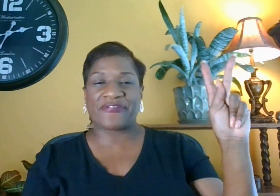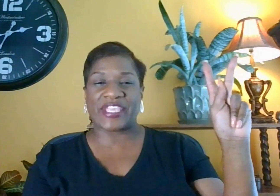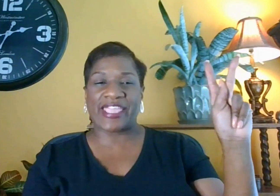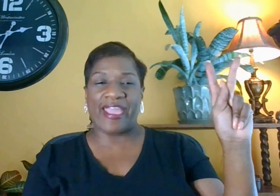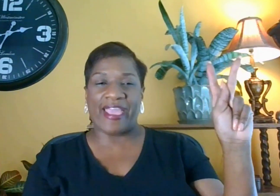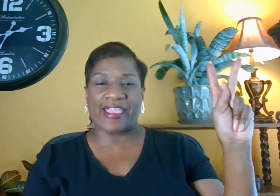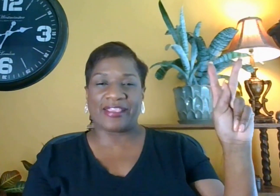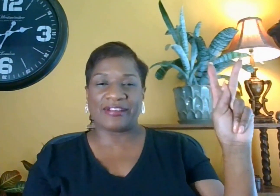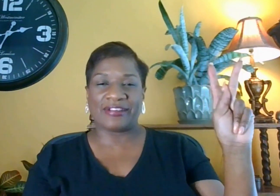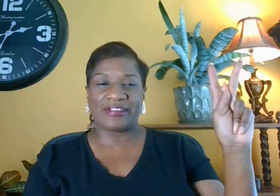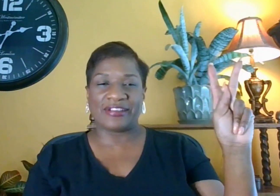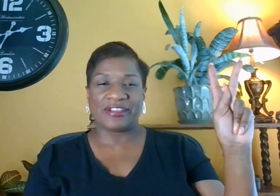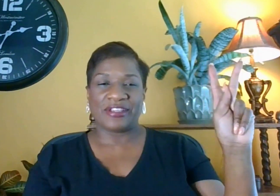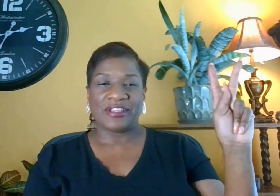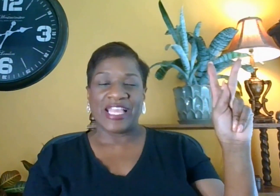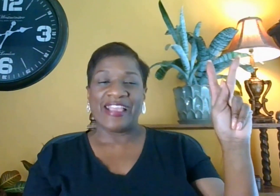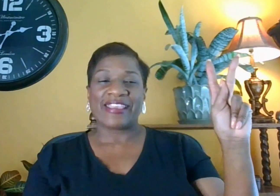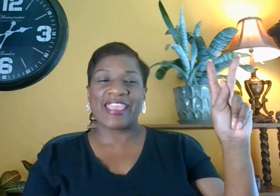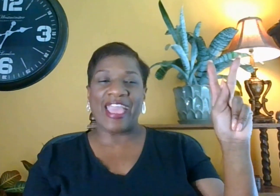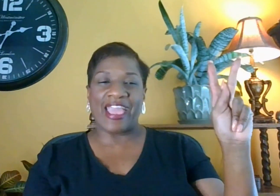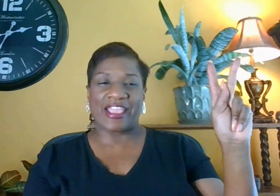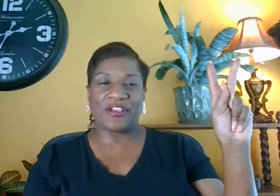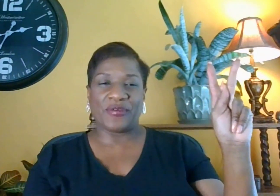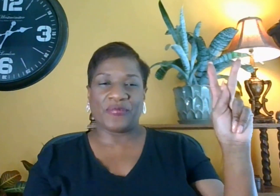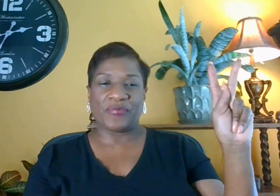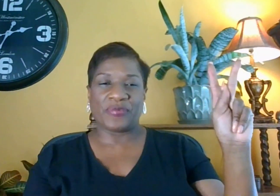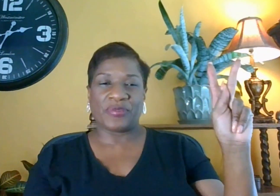the K. K.